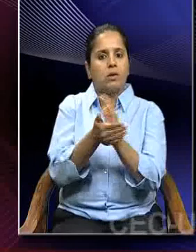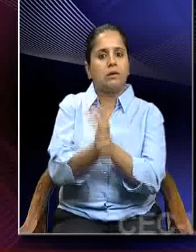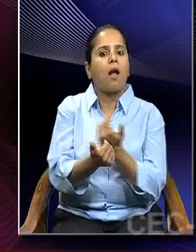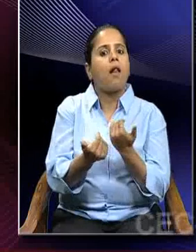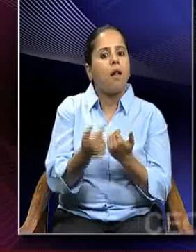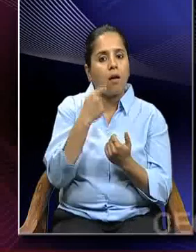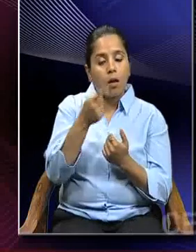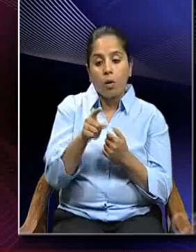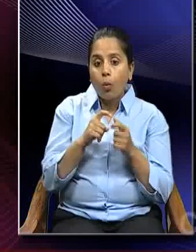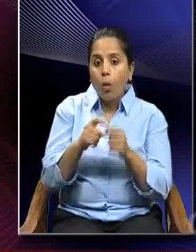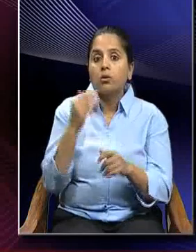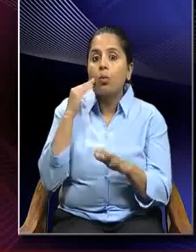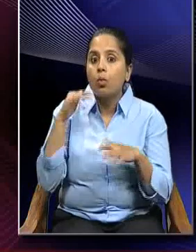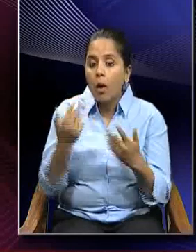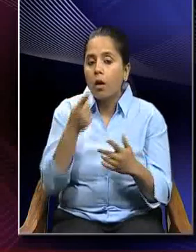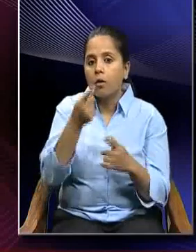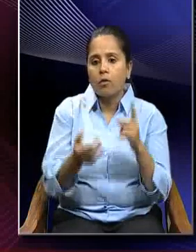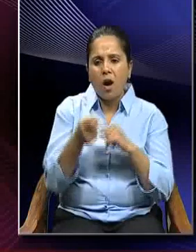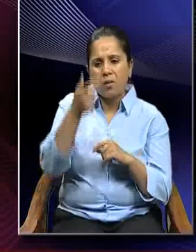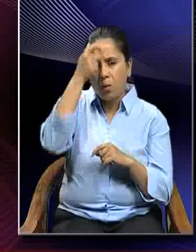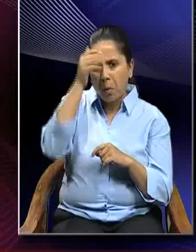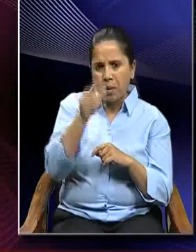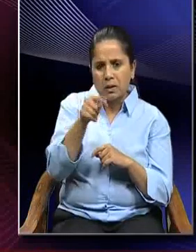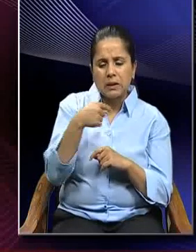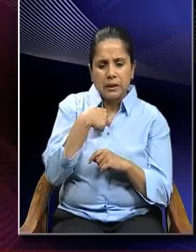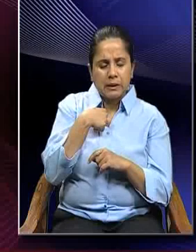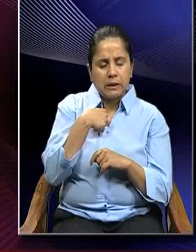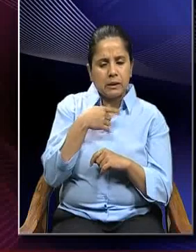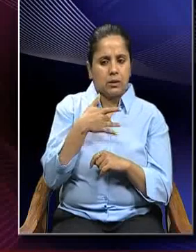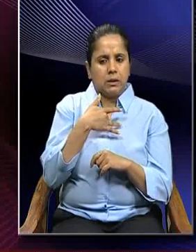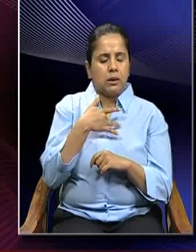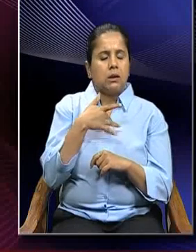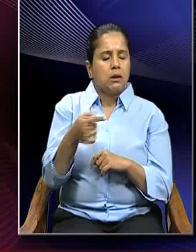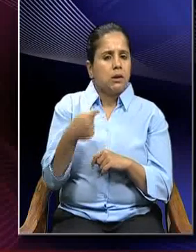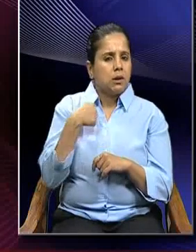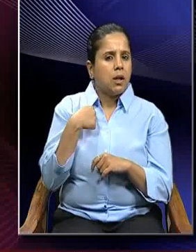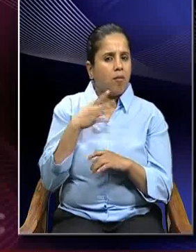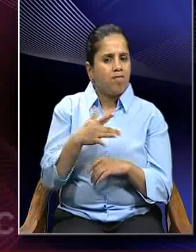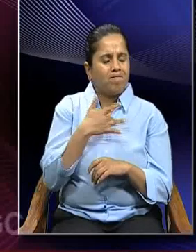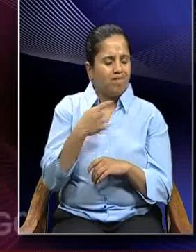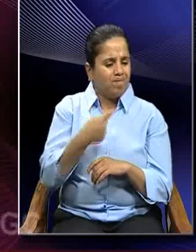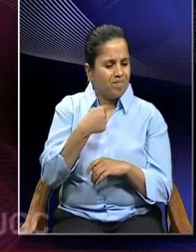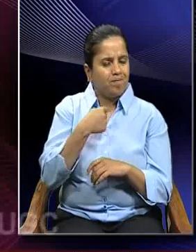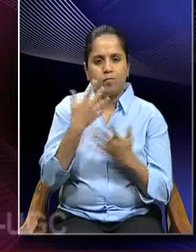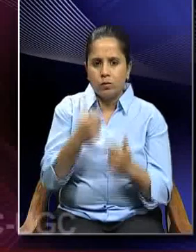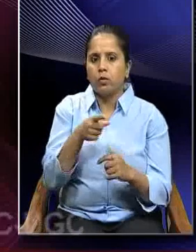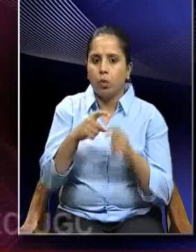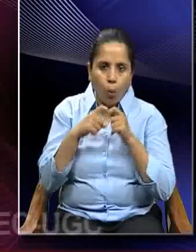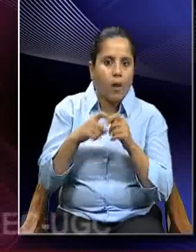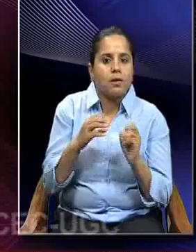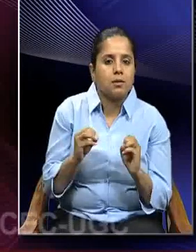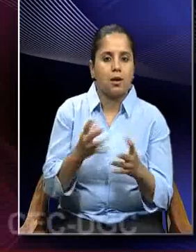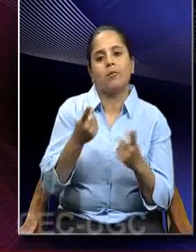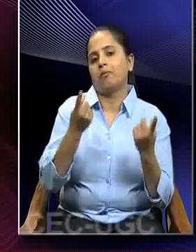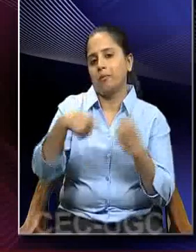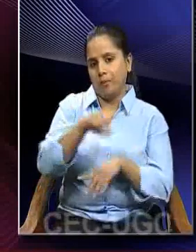question only when you find the problem to be pinching to you. When it pinches you, you start raising questions.